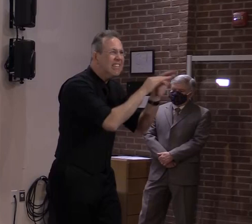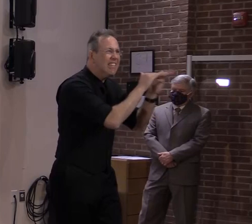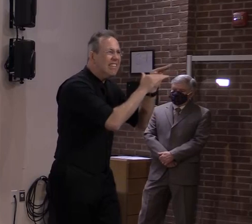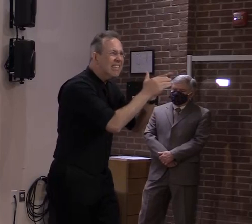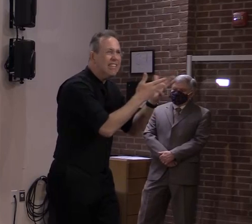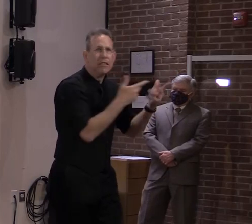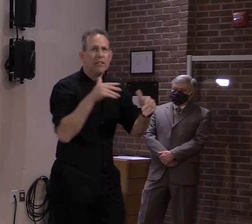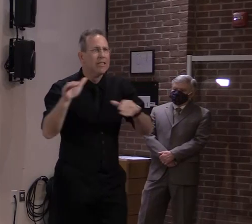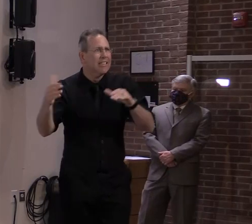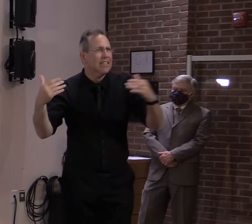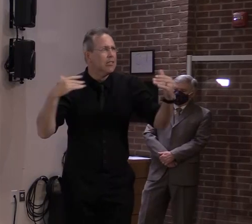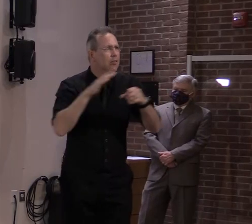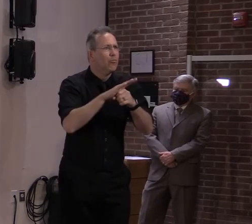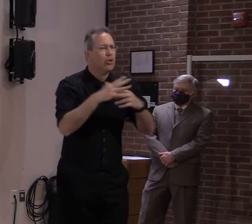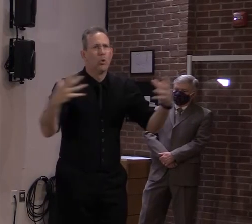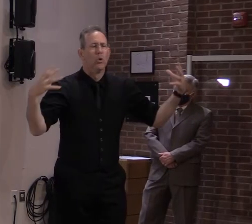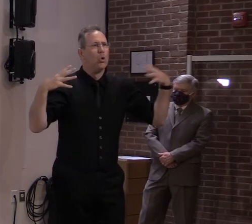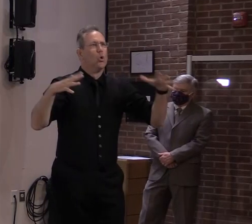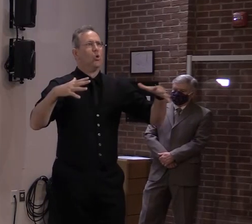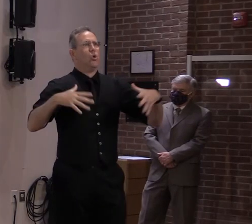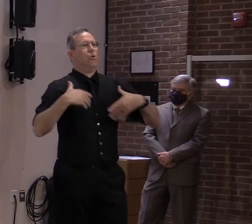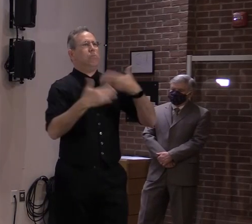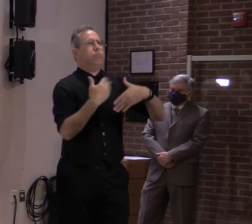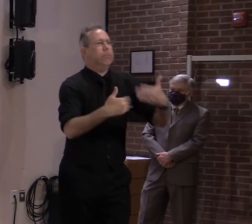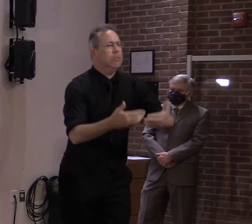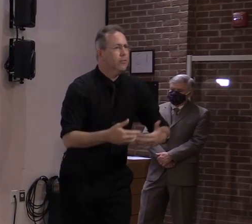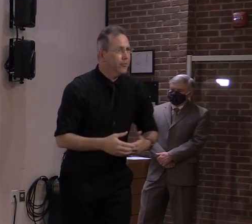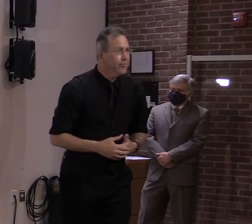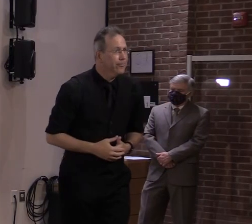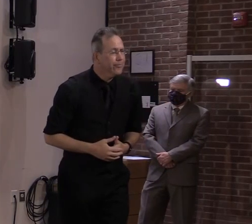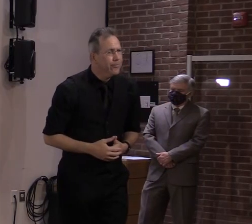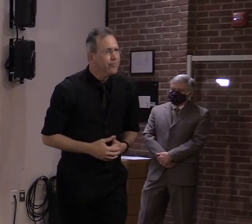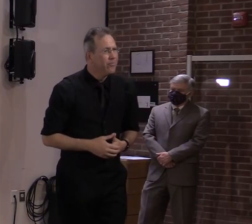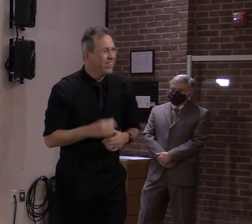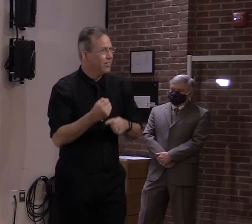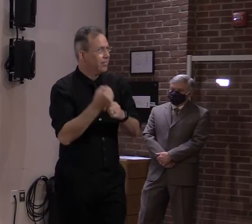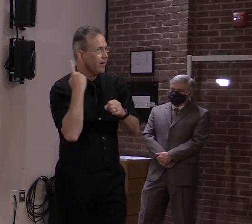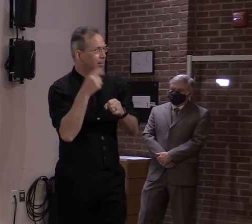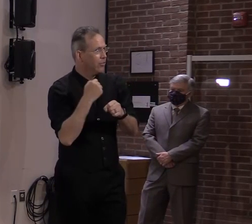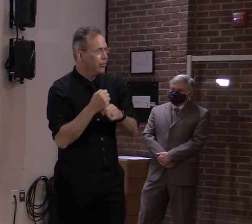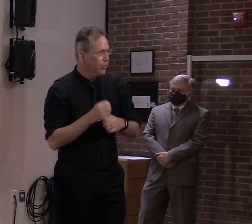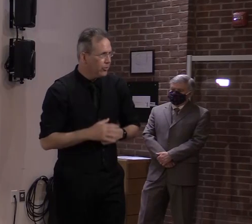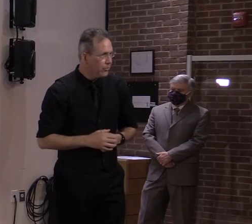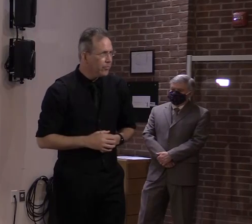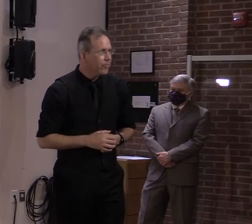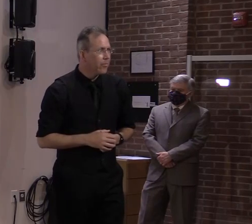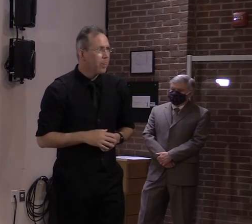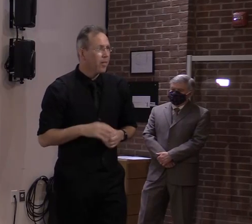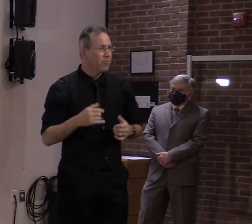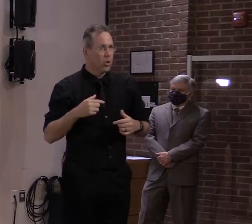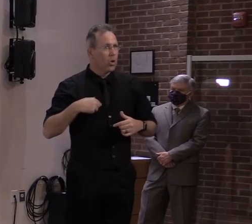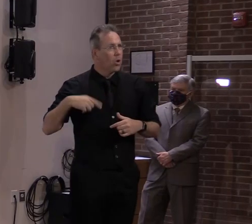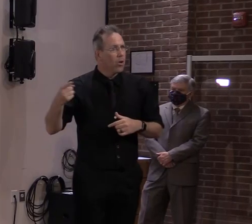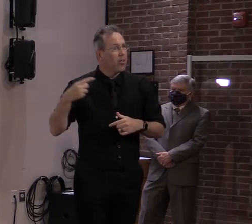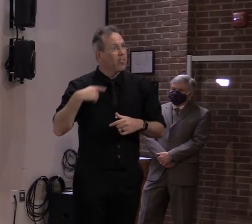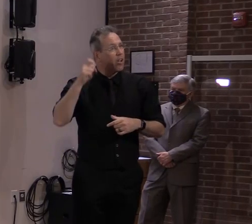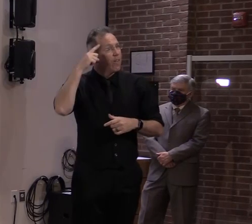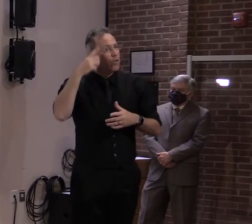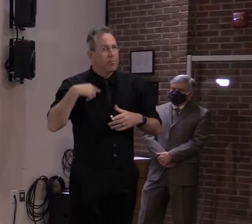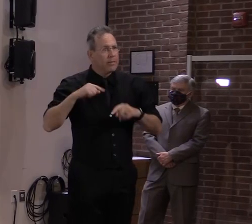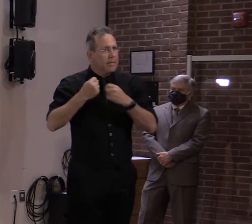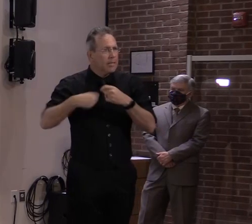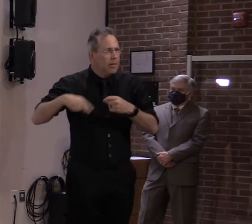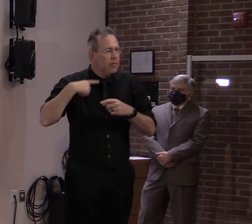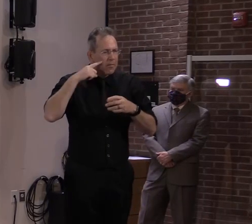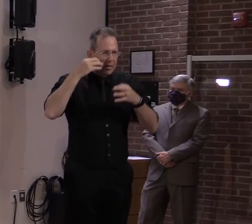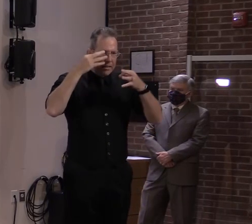frustrated. So finally, I made one of the decisions to take advantage of some of those workarounds. What can